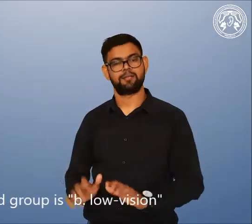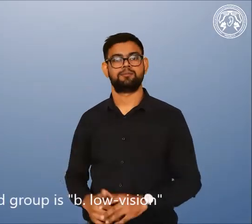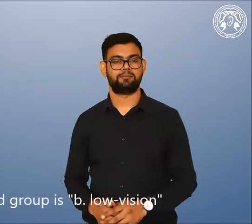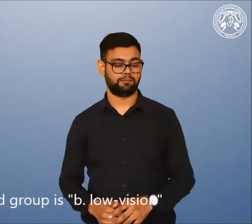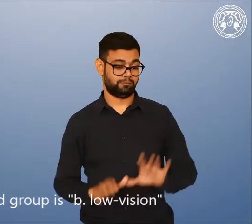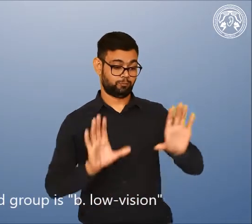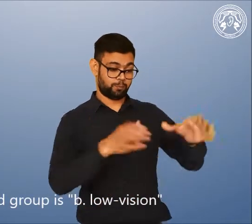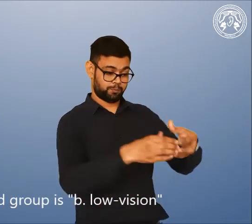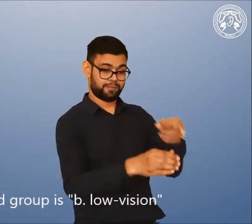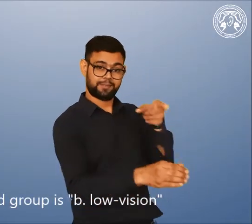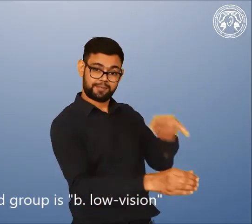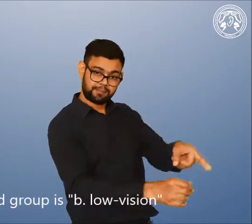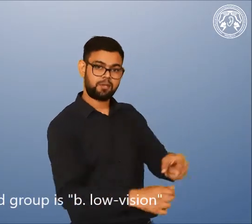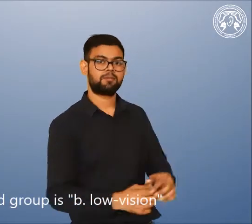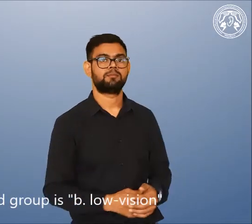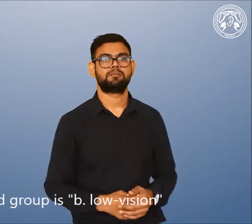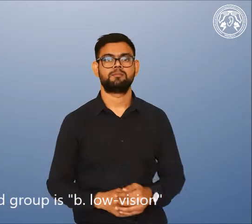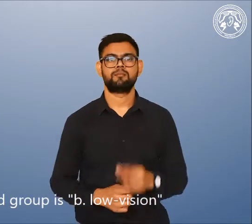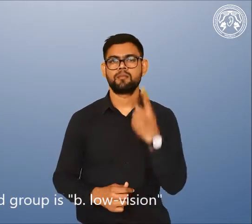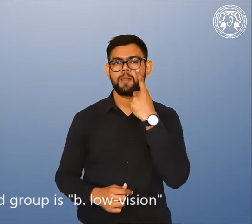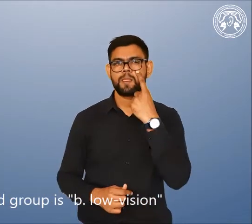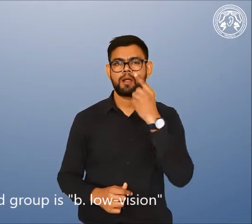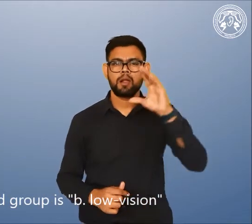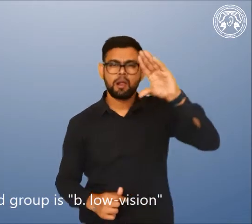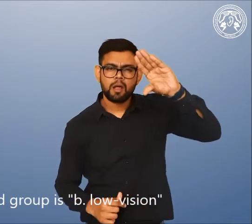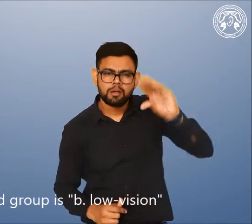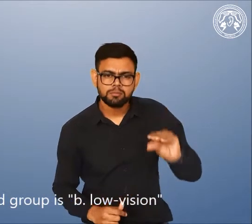The second group is low vision.